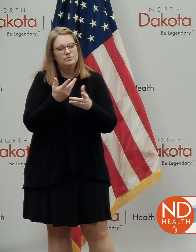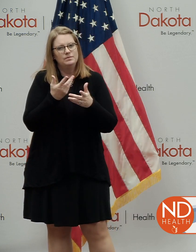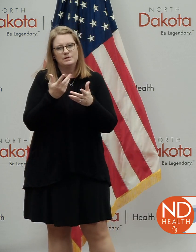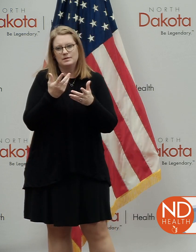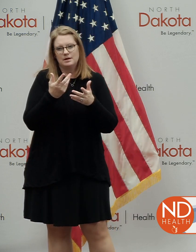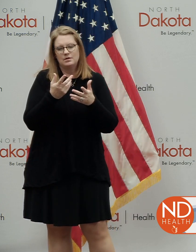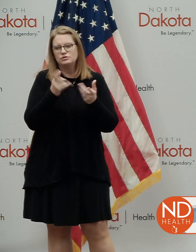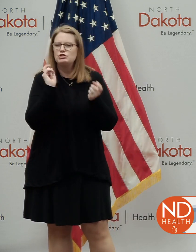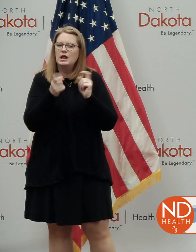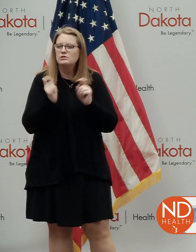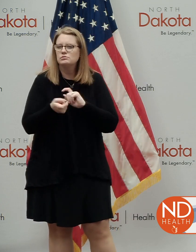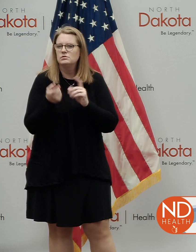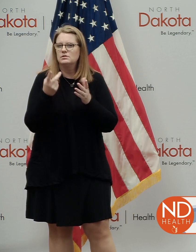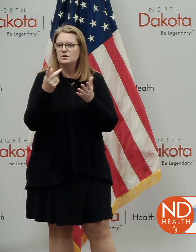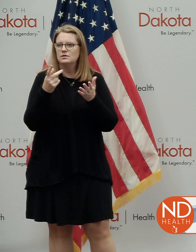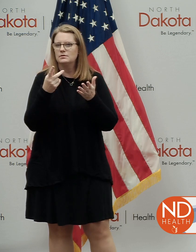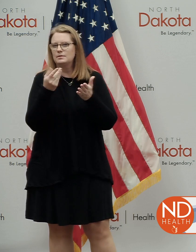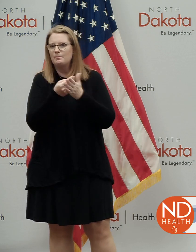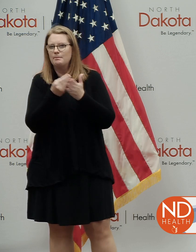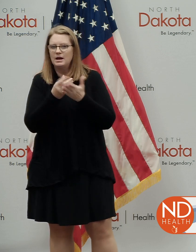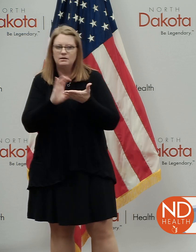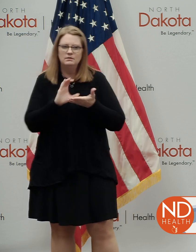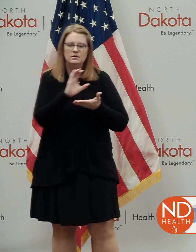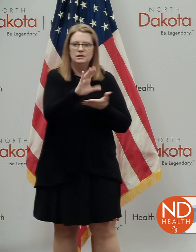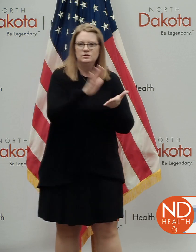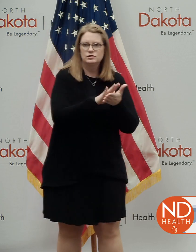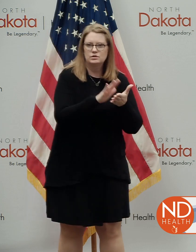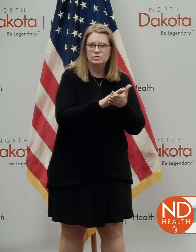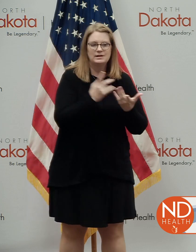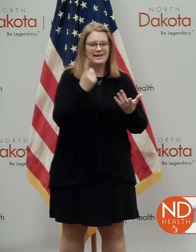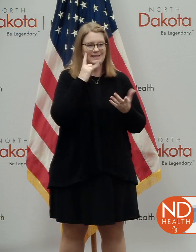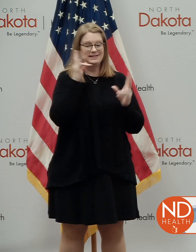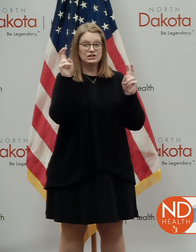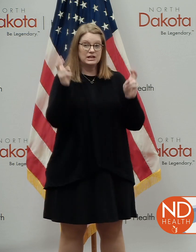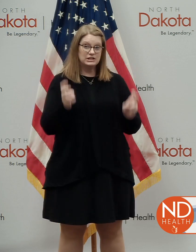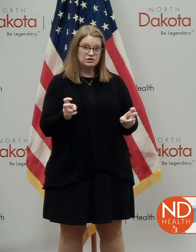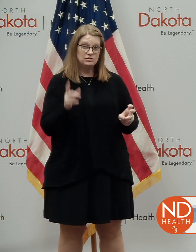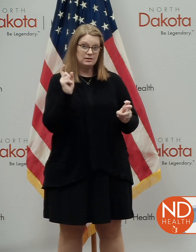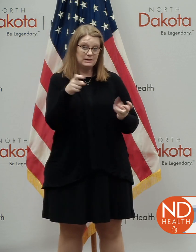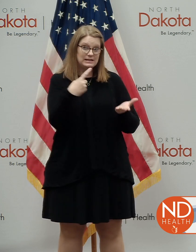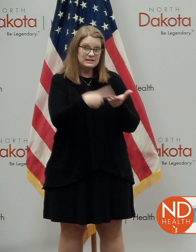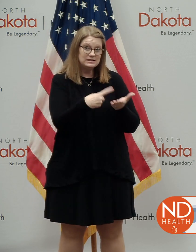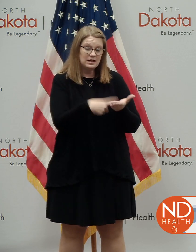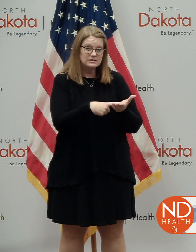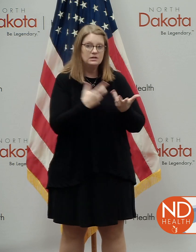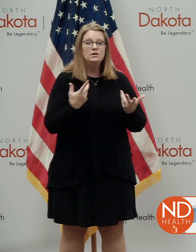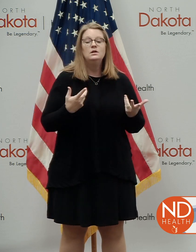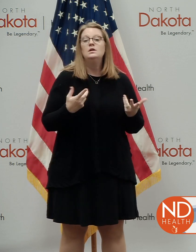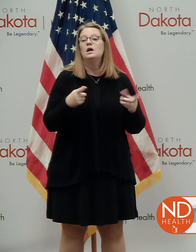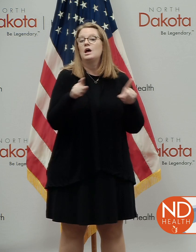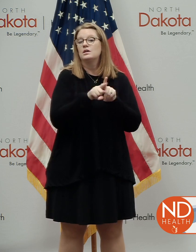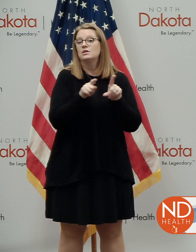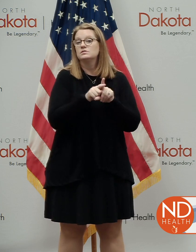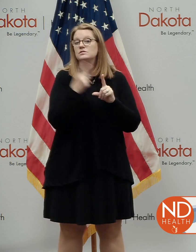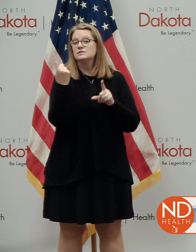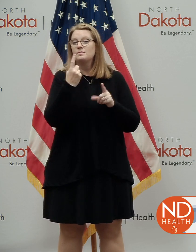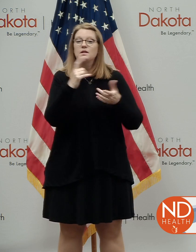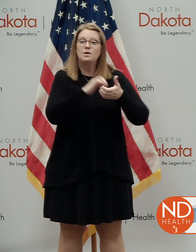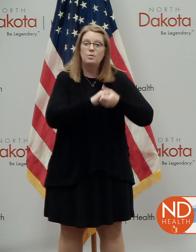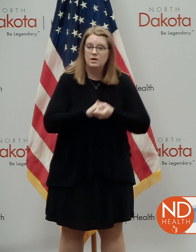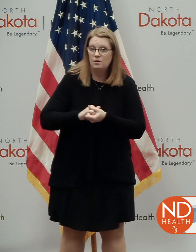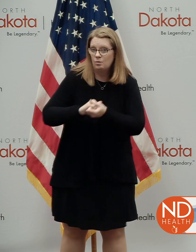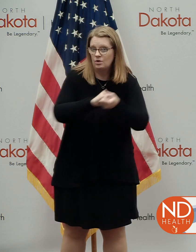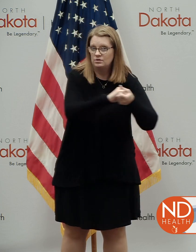that has been distributed to our schools. So I think that there's an issue here that we need to address, and it's an issue we can all work together